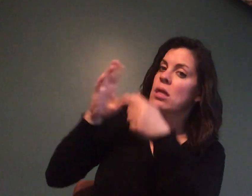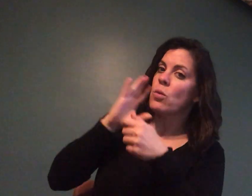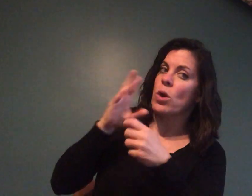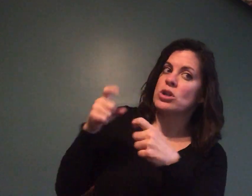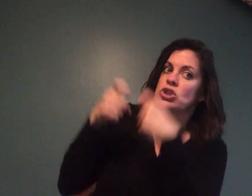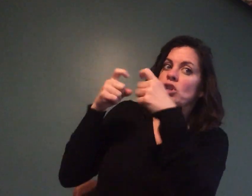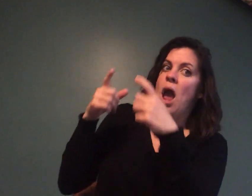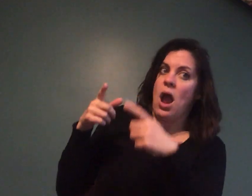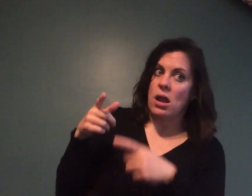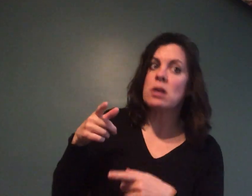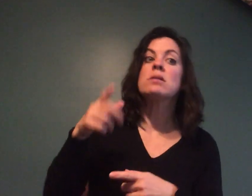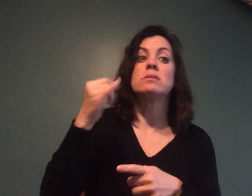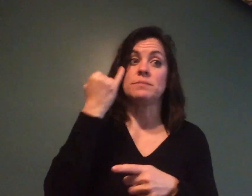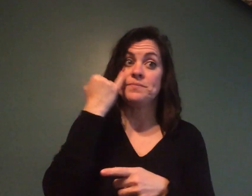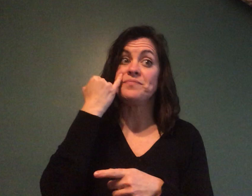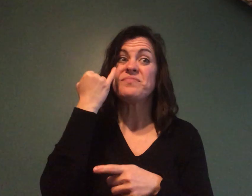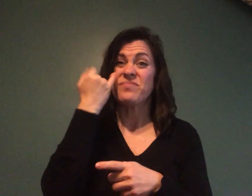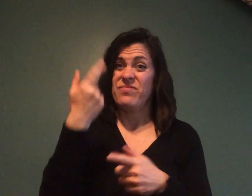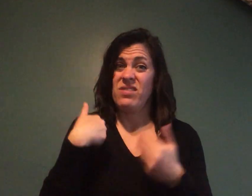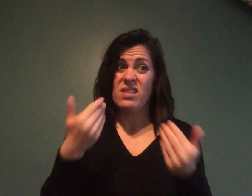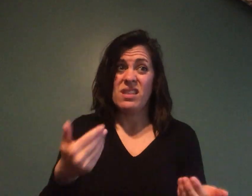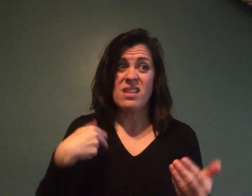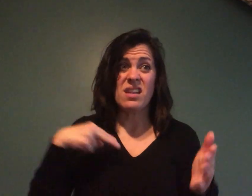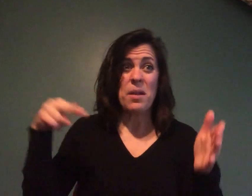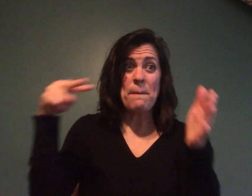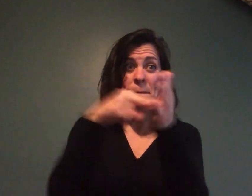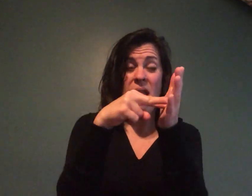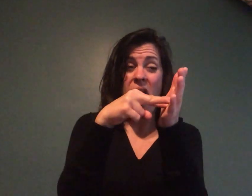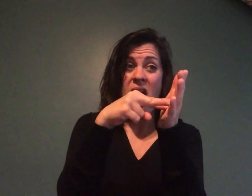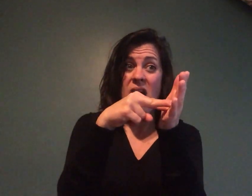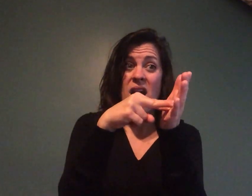or sister went over and started playing with it. What's going to happen to your little brother or sister?